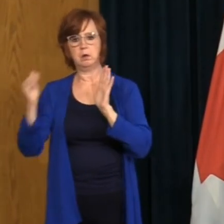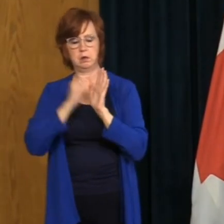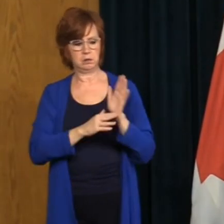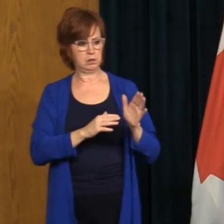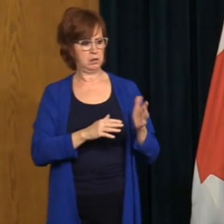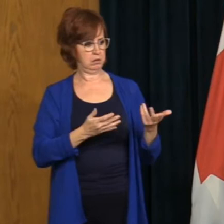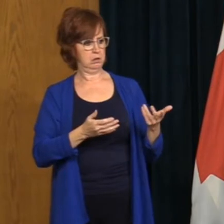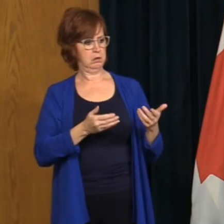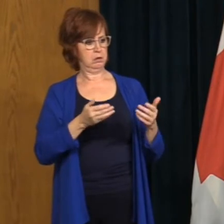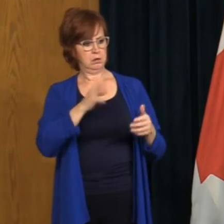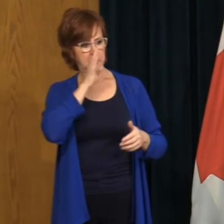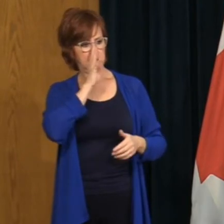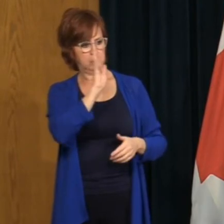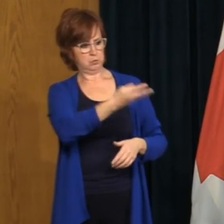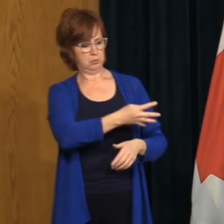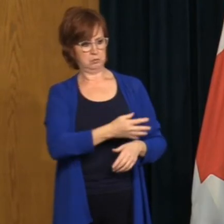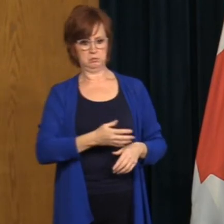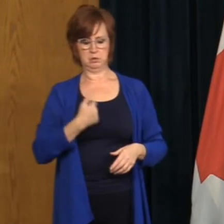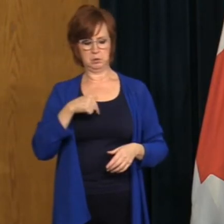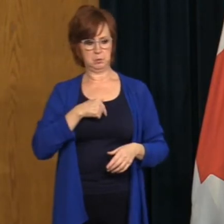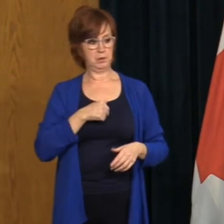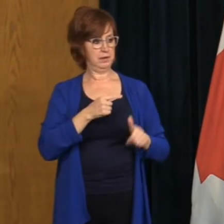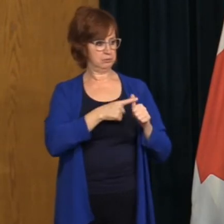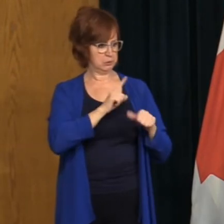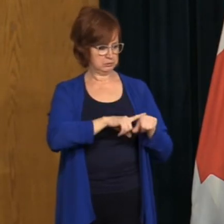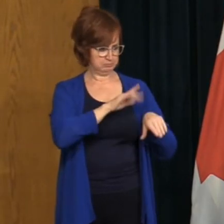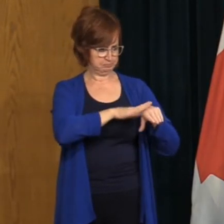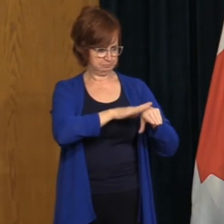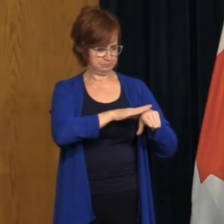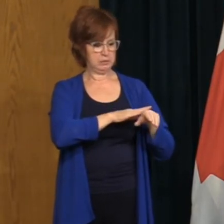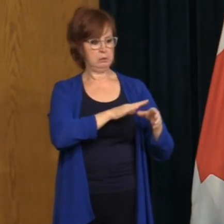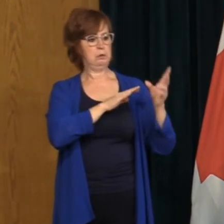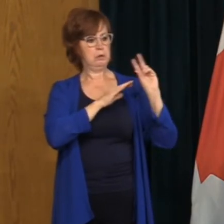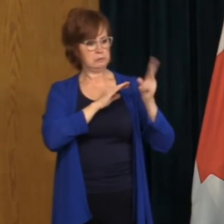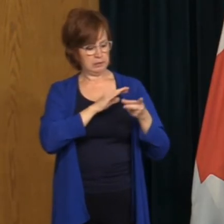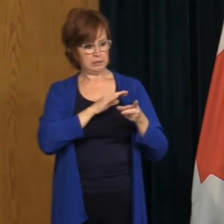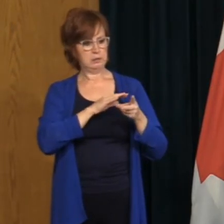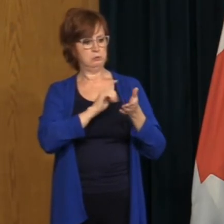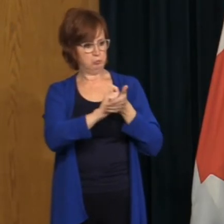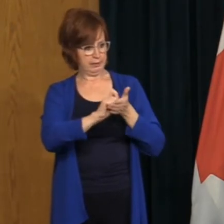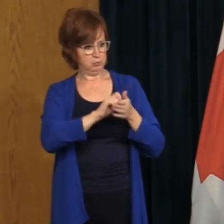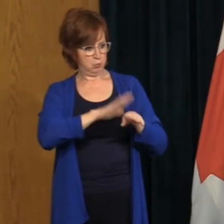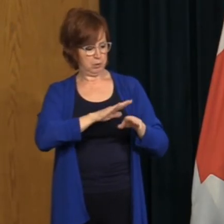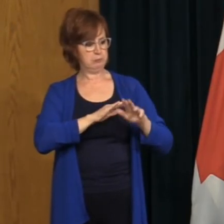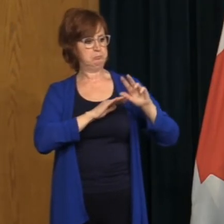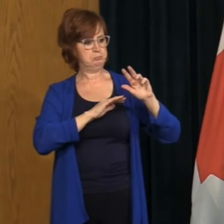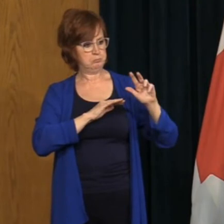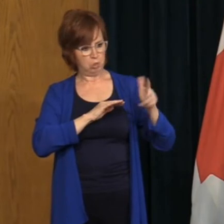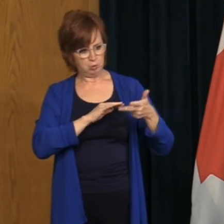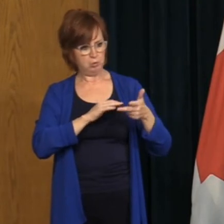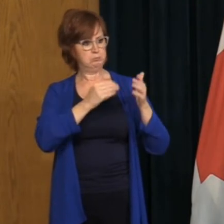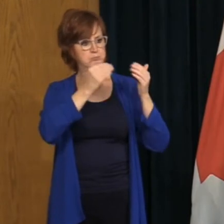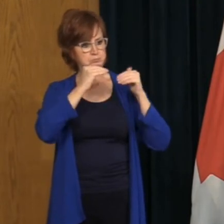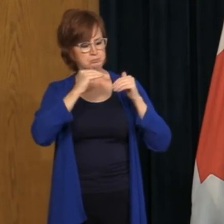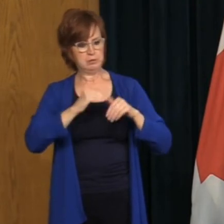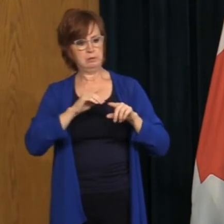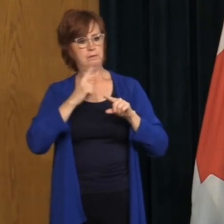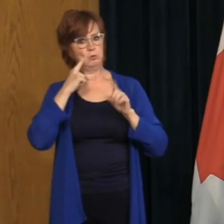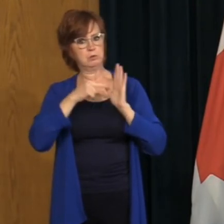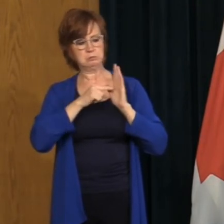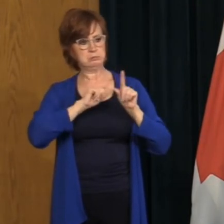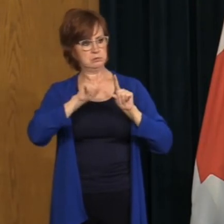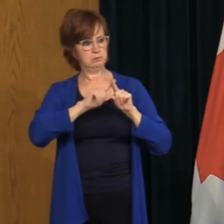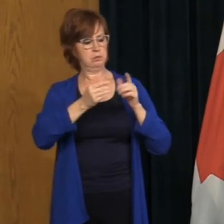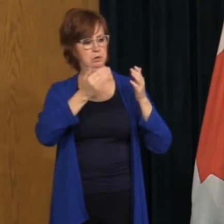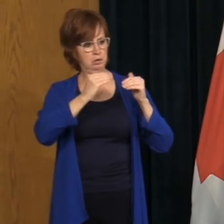are public health officials that will be working with all of the individuals involved in this particular event, just like they have with other events that